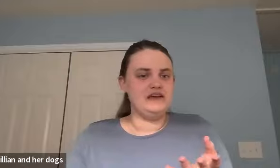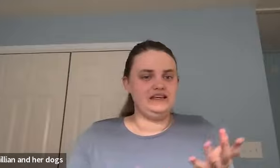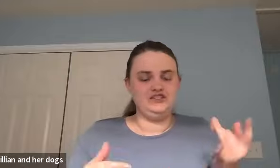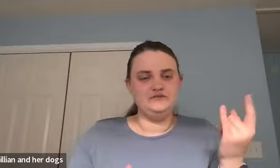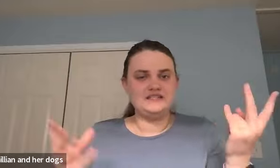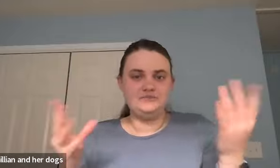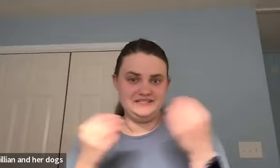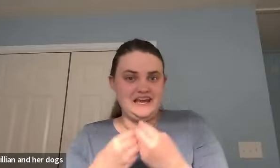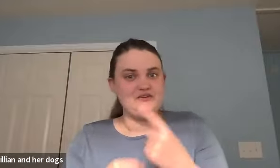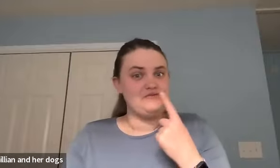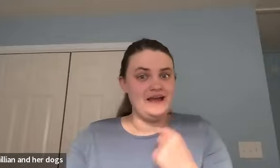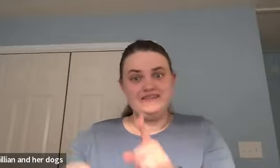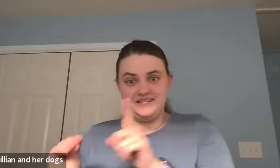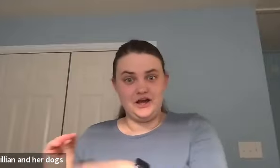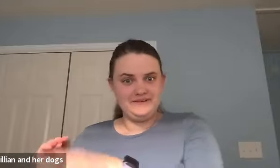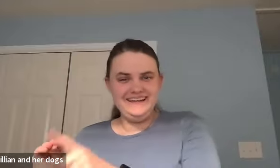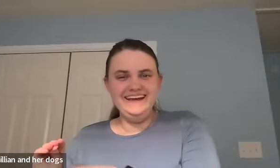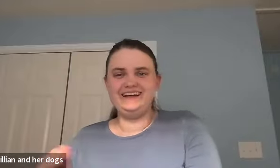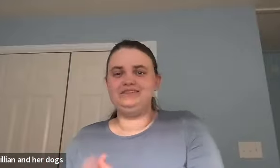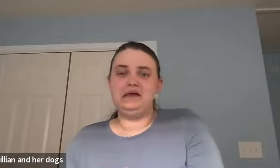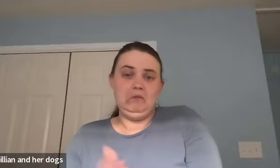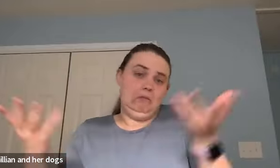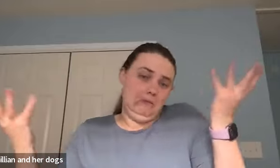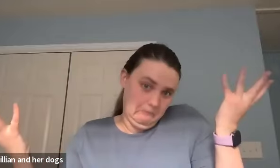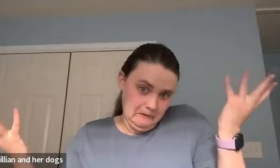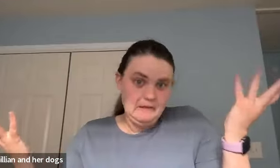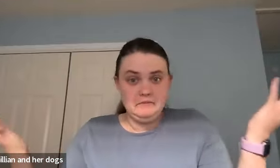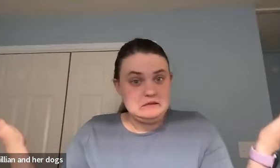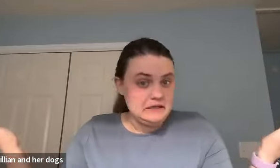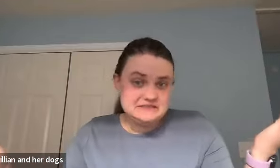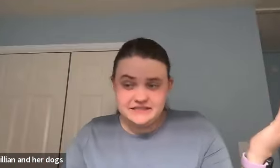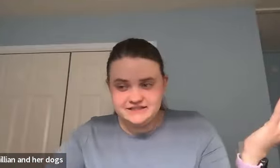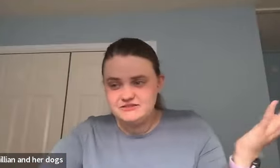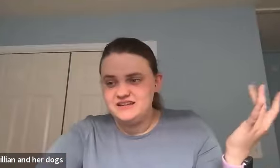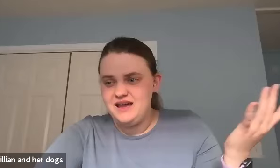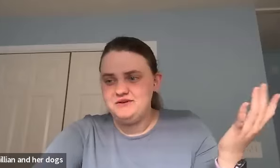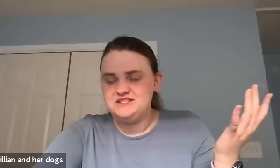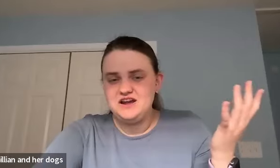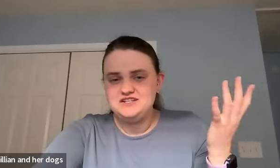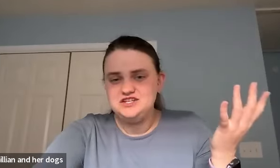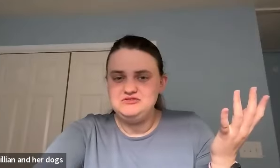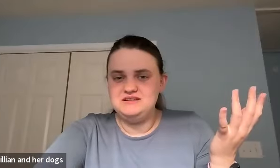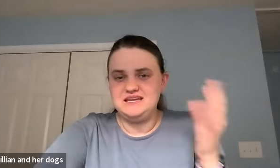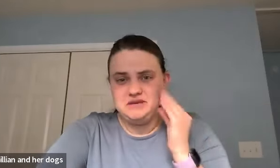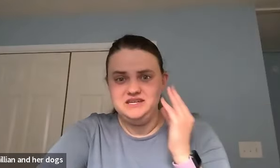like two signs put together, red and then chopping. And I was like, I mean, it makes sense. They're like, yeah, but it's not as cute as like